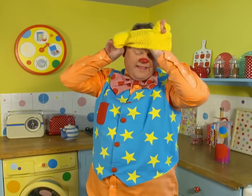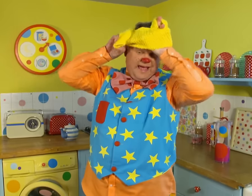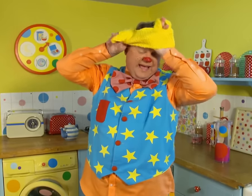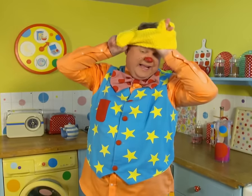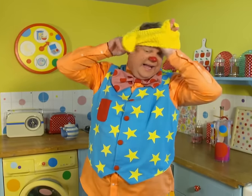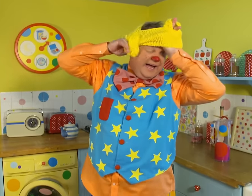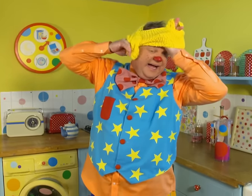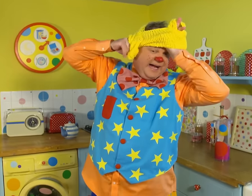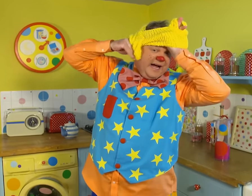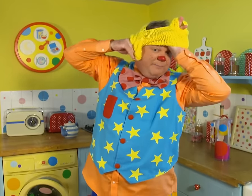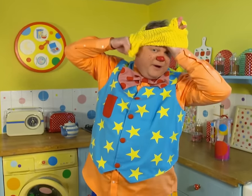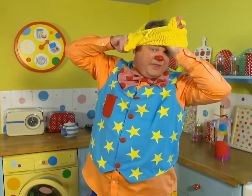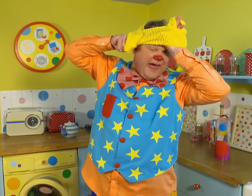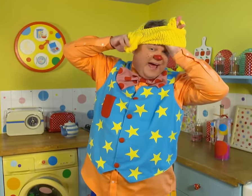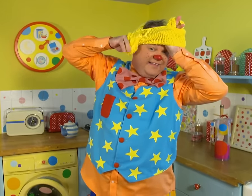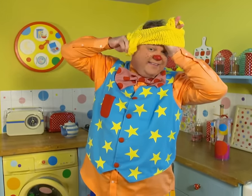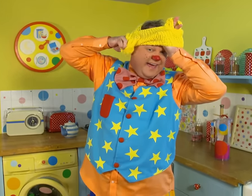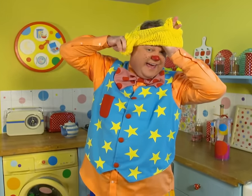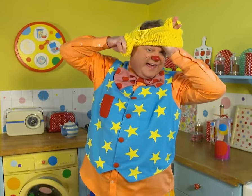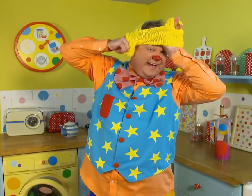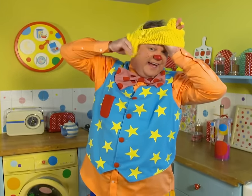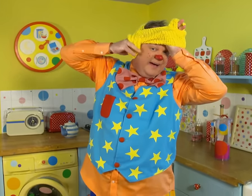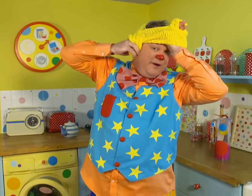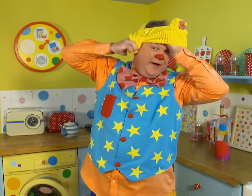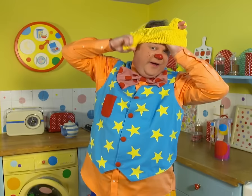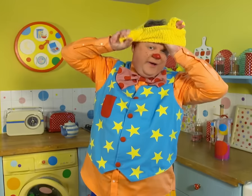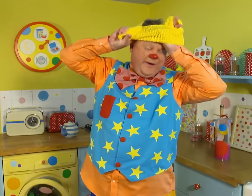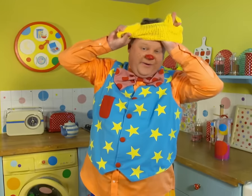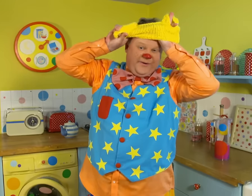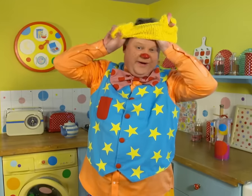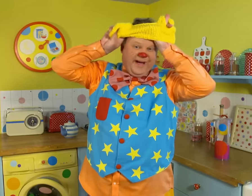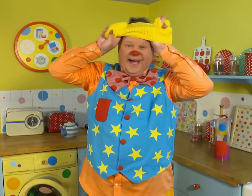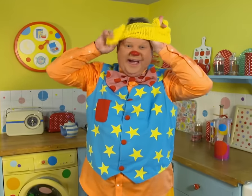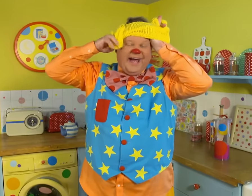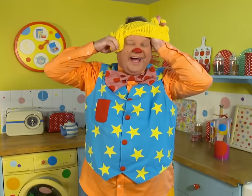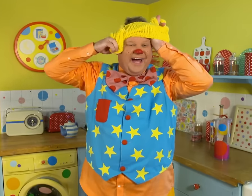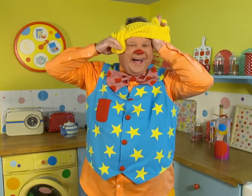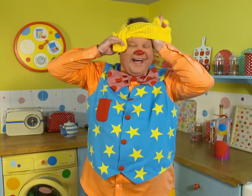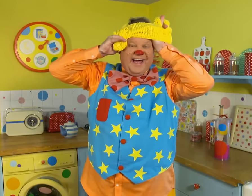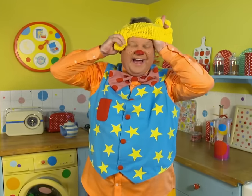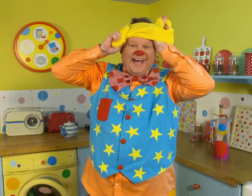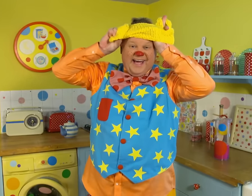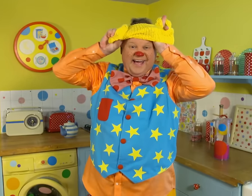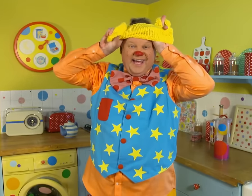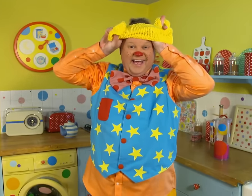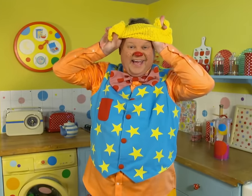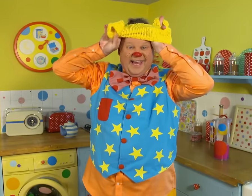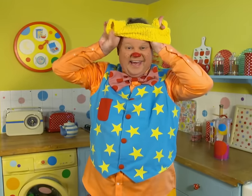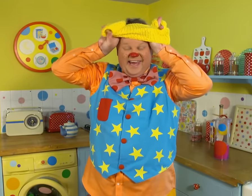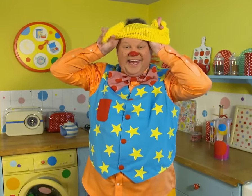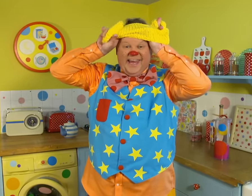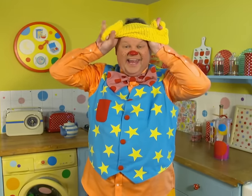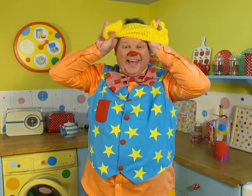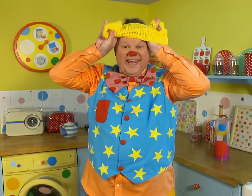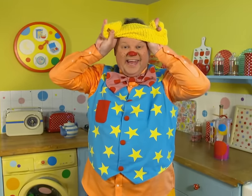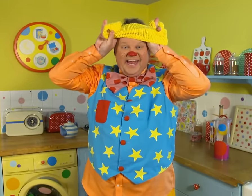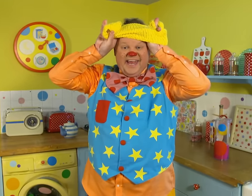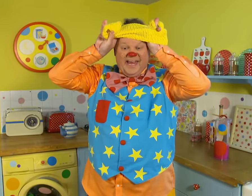there. Both hands in. Woohoo! Oh dear, Mr. Tumble. It's much too